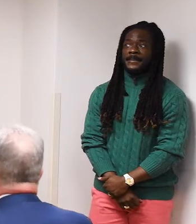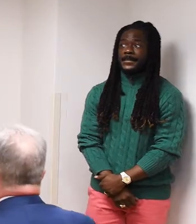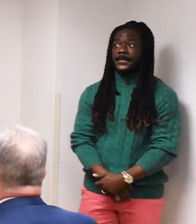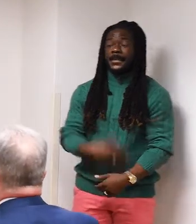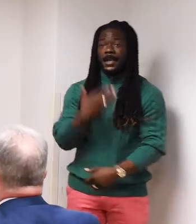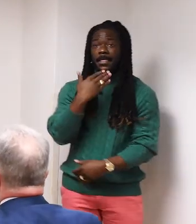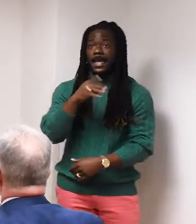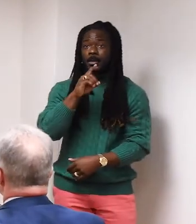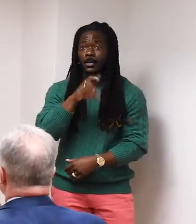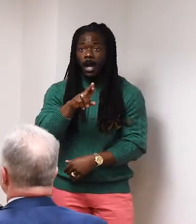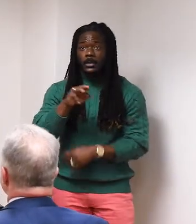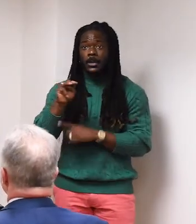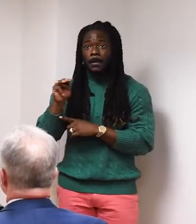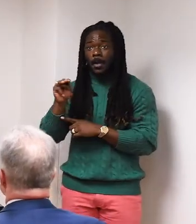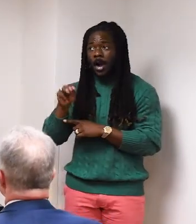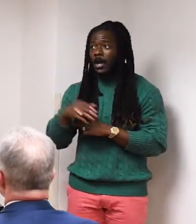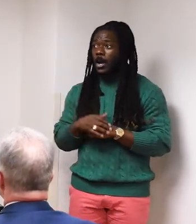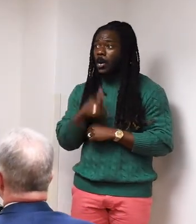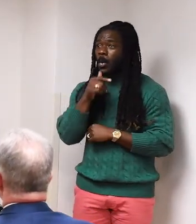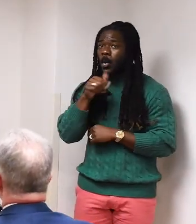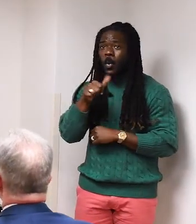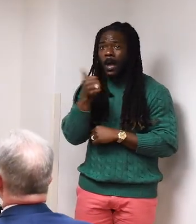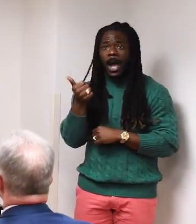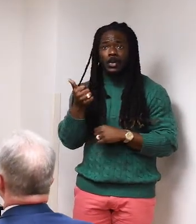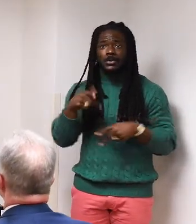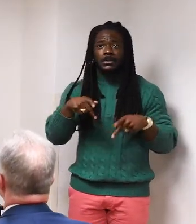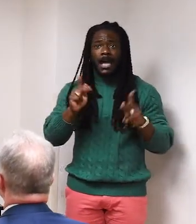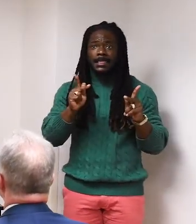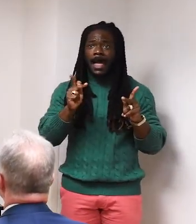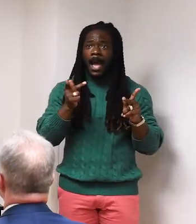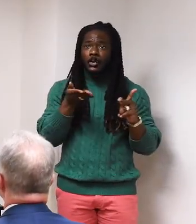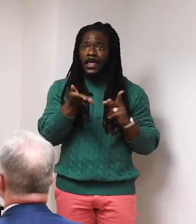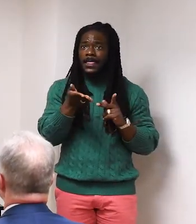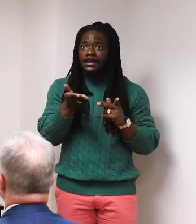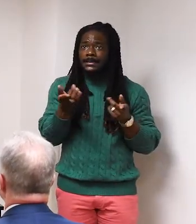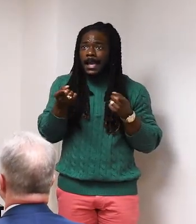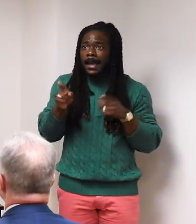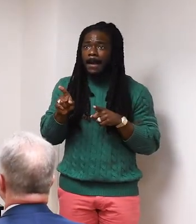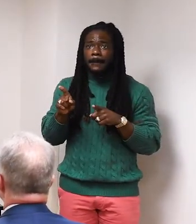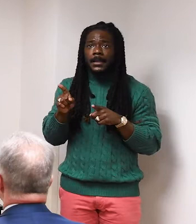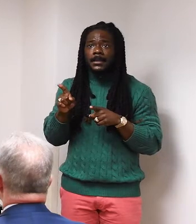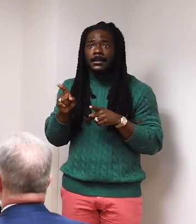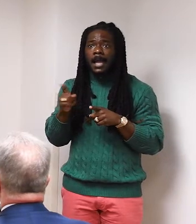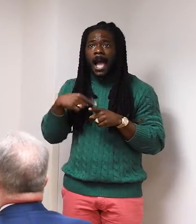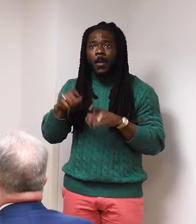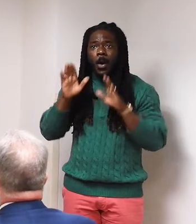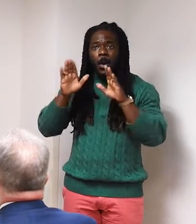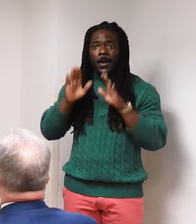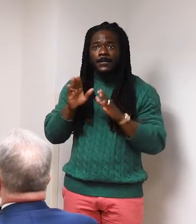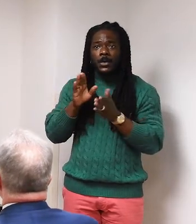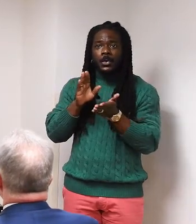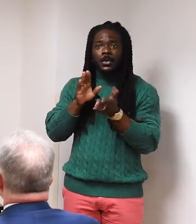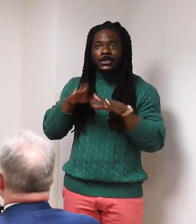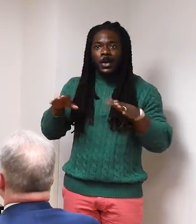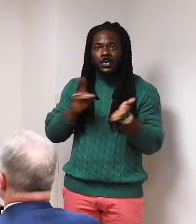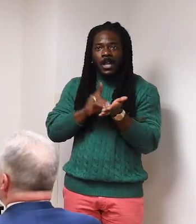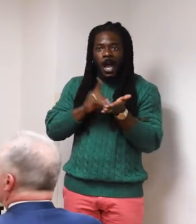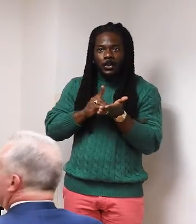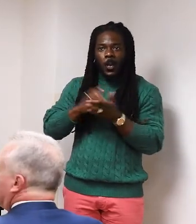Thank you, Dr. Martirano. So who else allows to make this happen? Well, our great pediatricians at Columbia